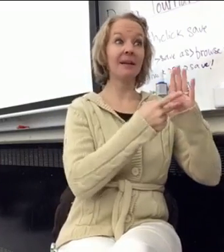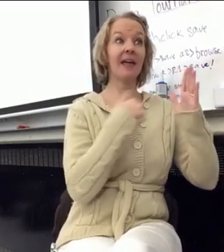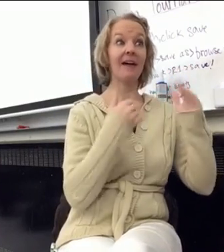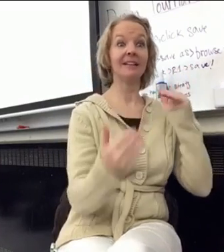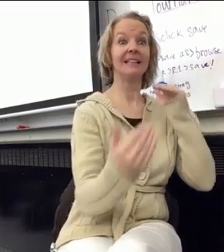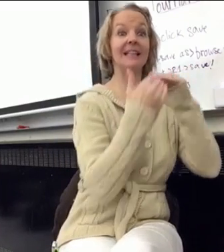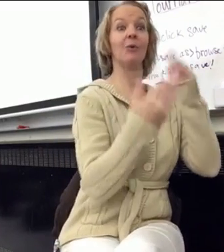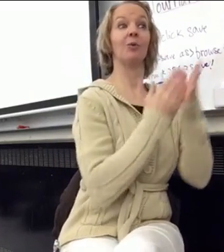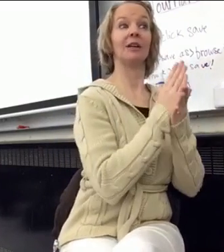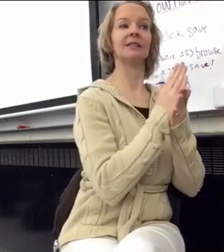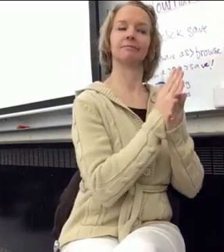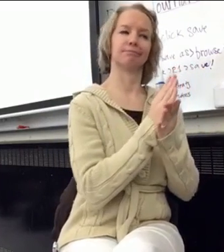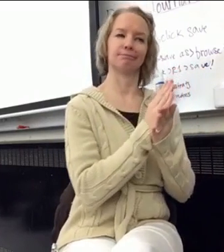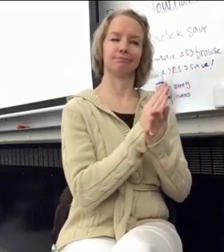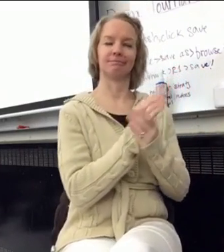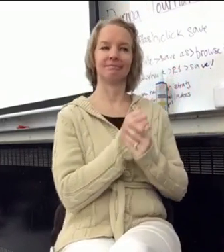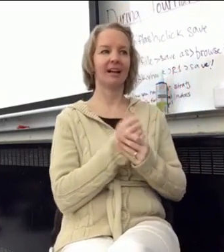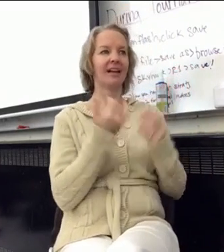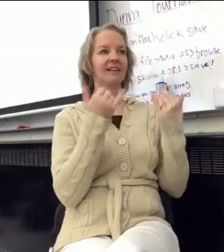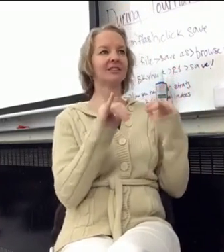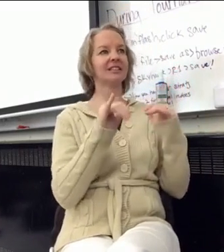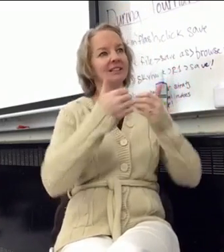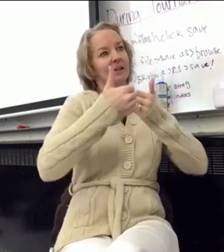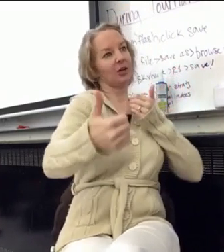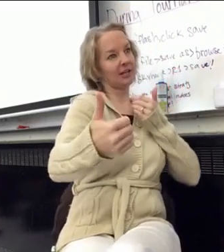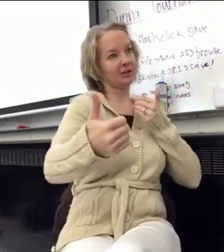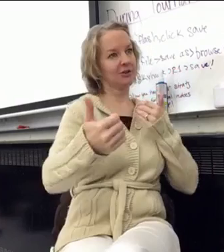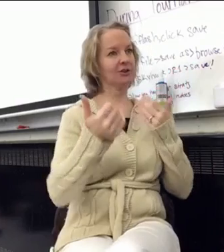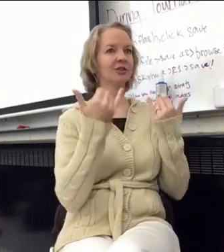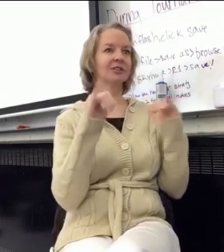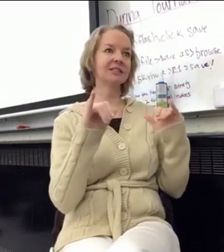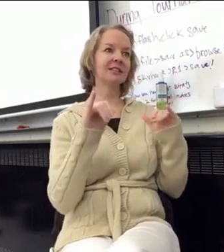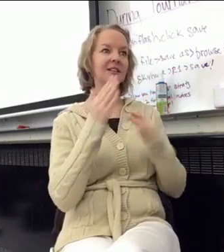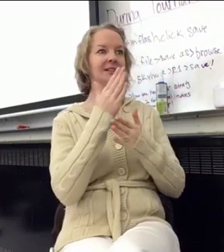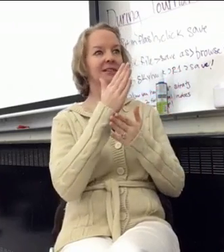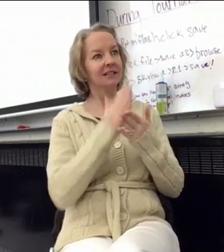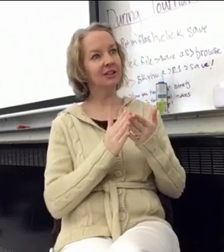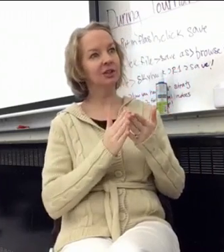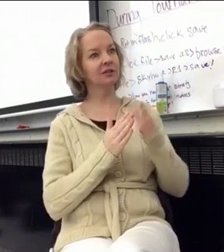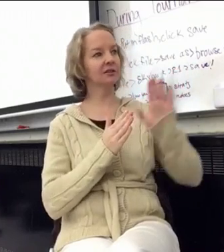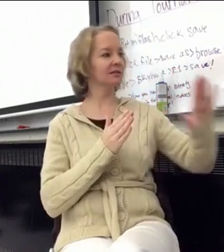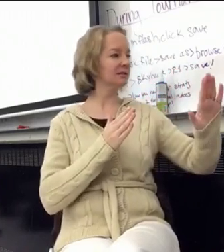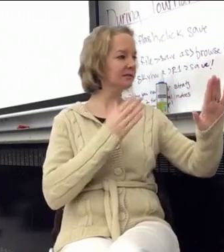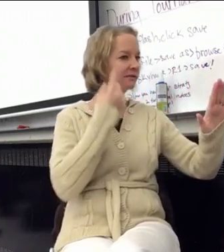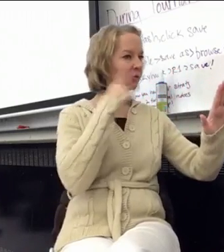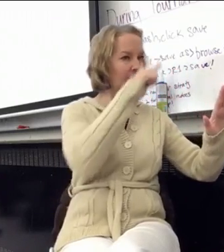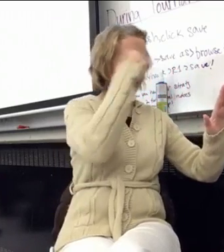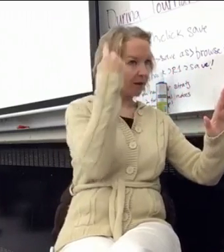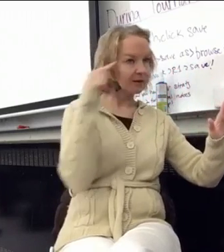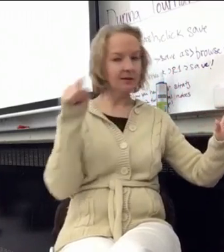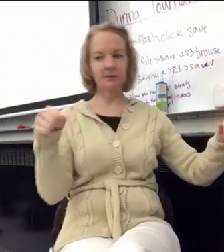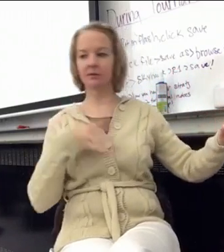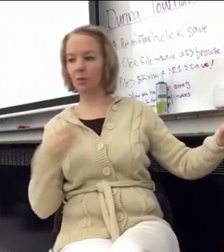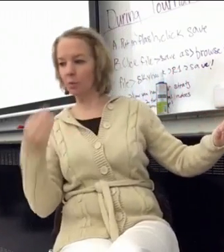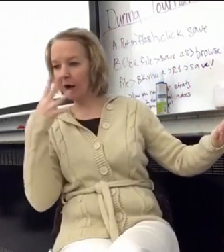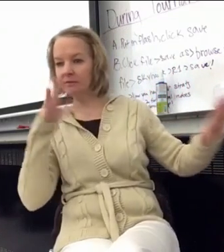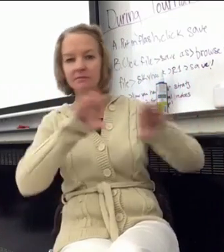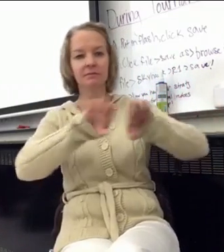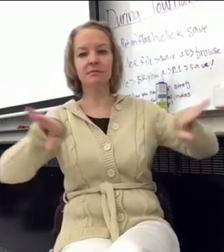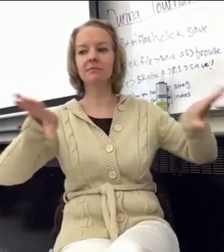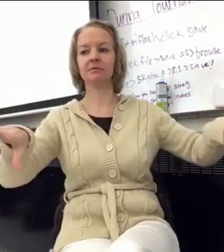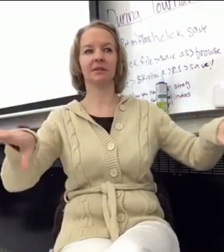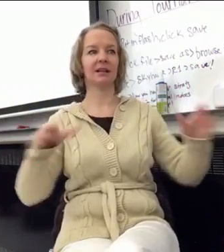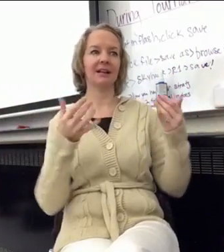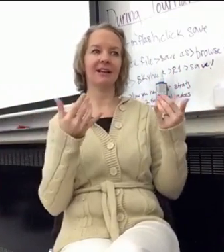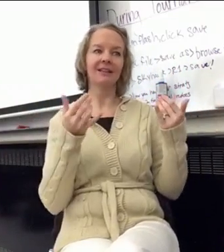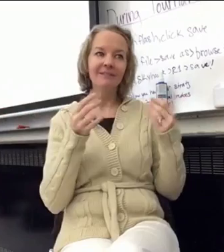equal rights? No, there's still segregation. There's still sections that are going to be for people who are colored, people who are white. It's going to be very